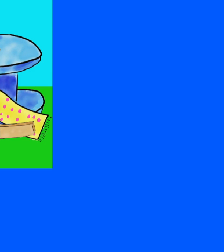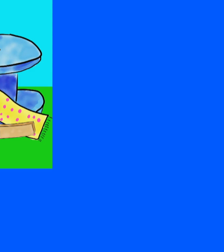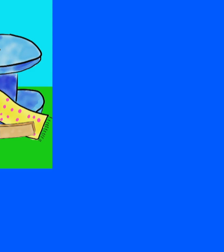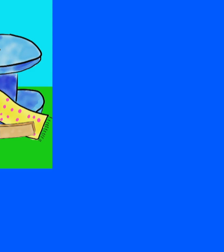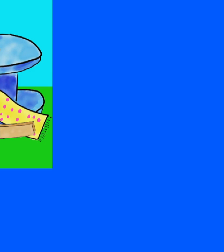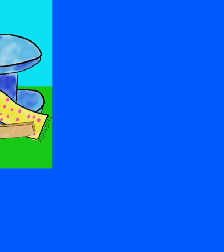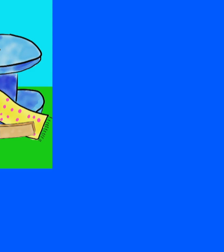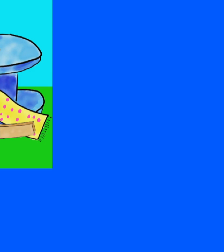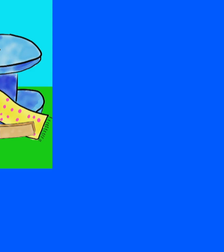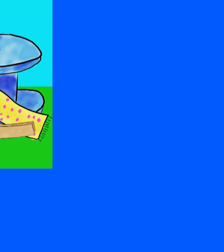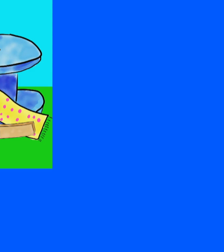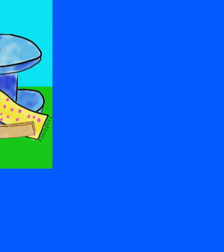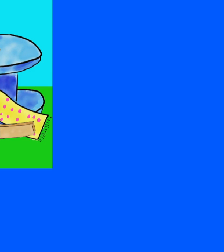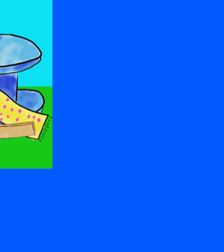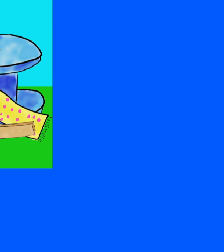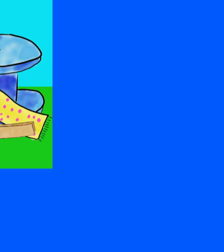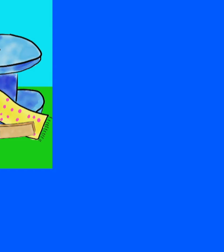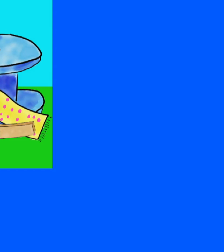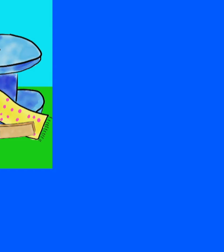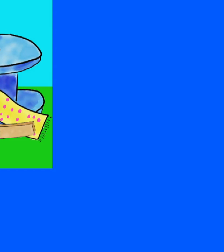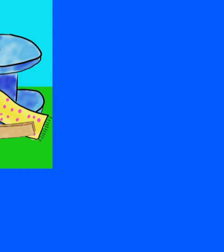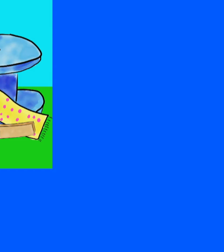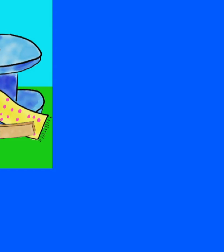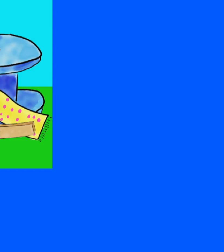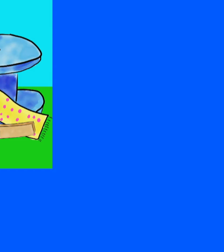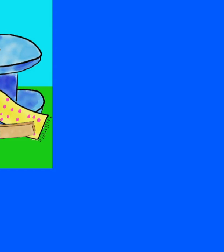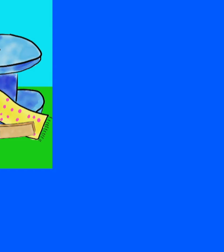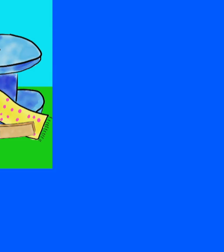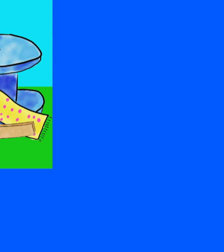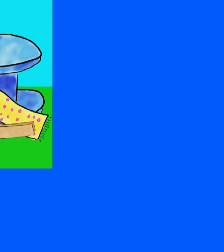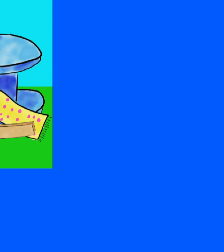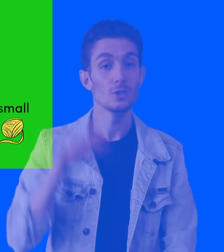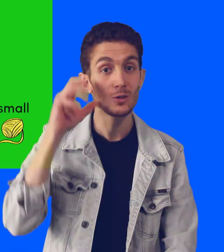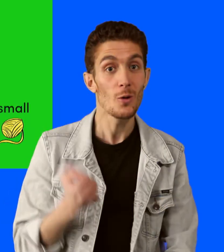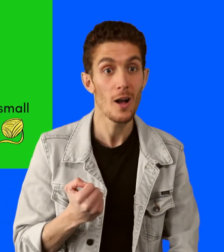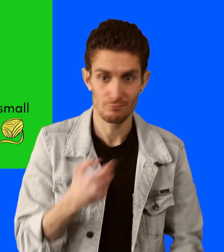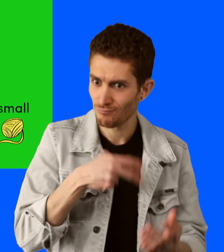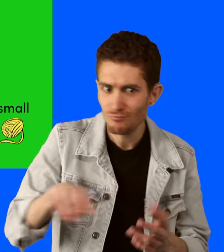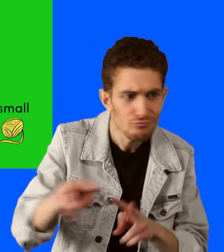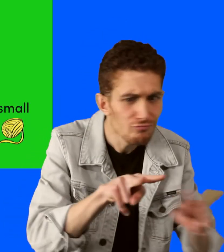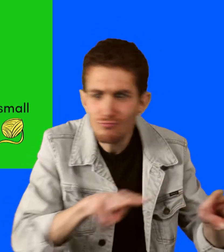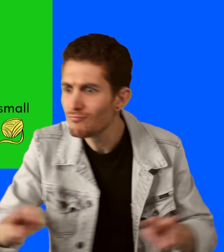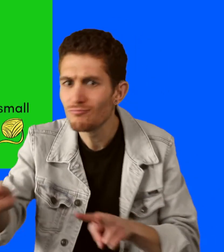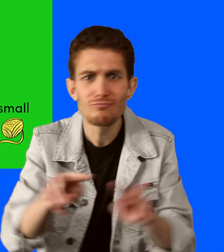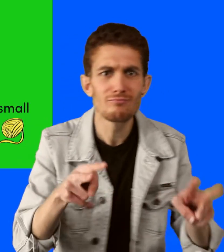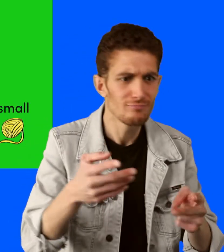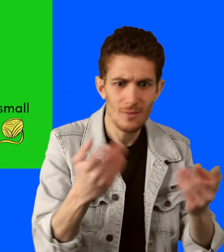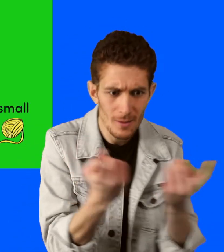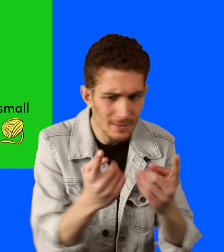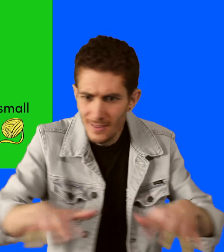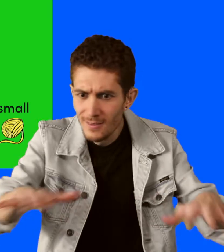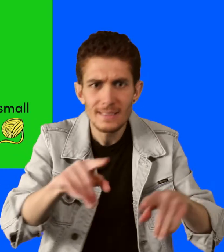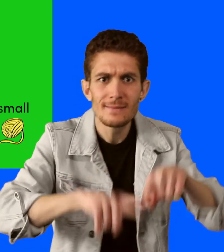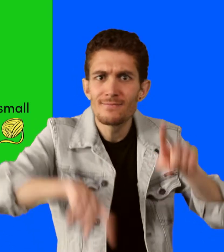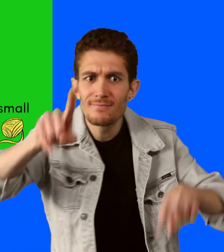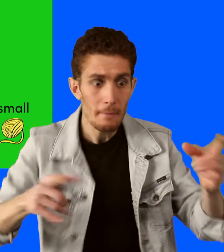answer to this jojo what you make is your choice said his teacher jojo walked around and looked at